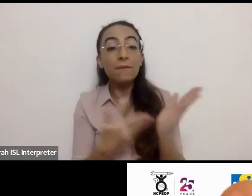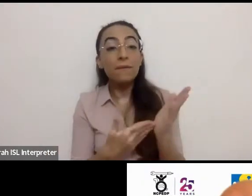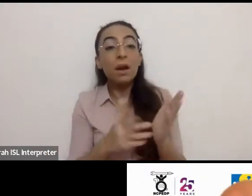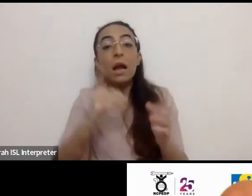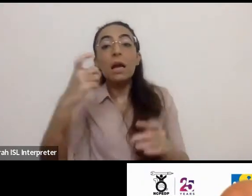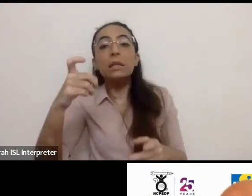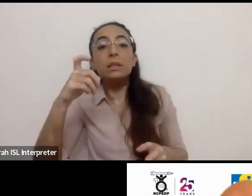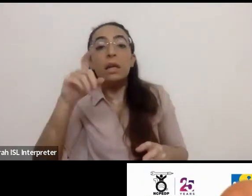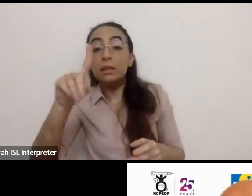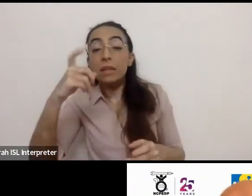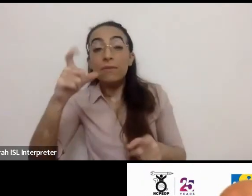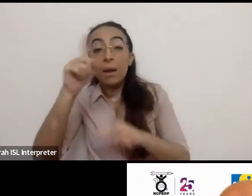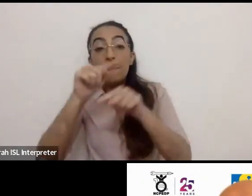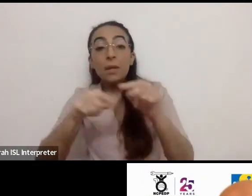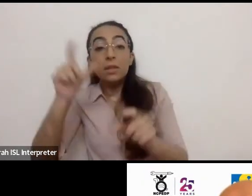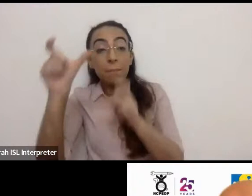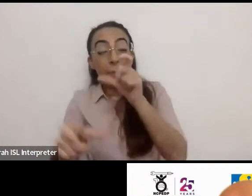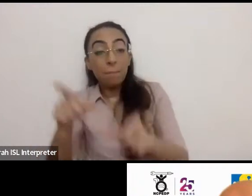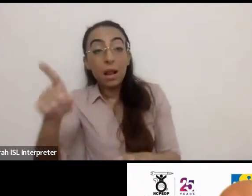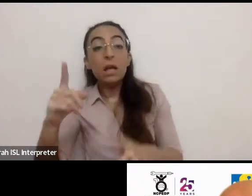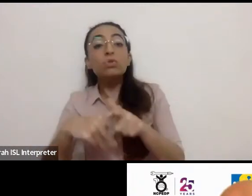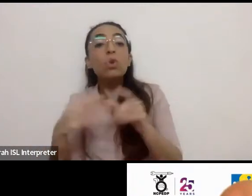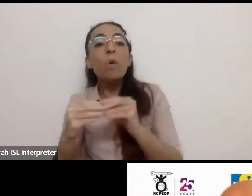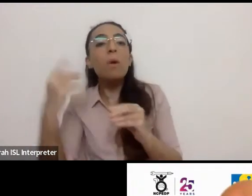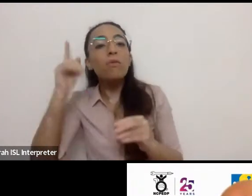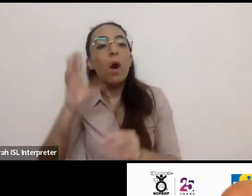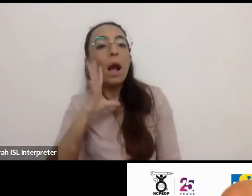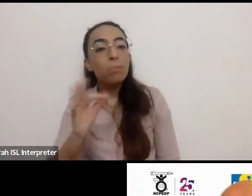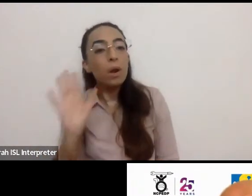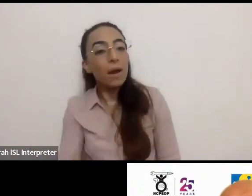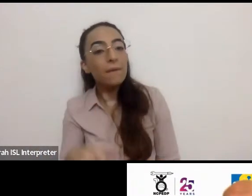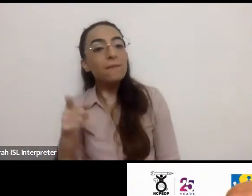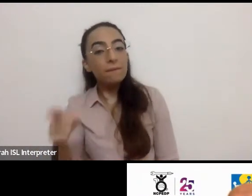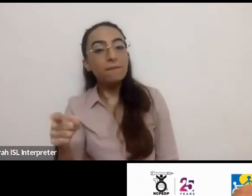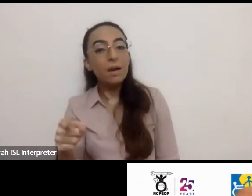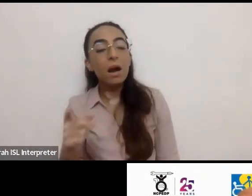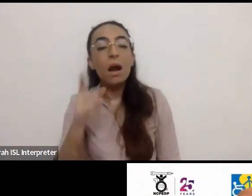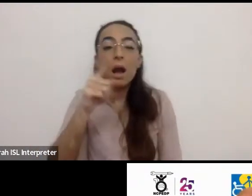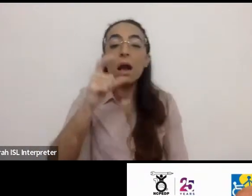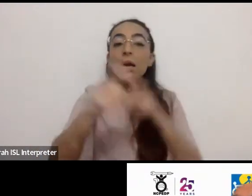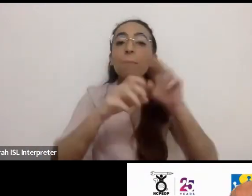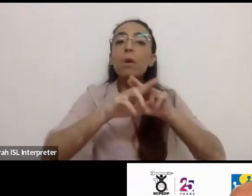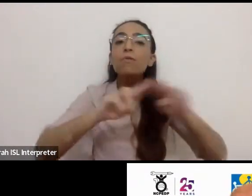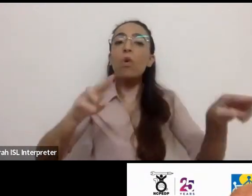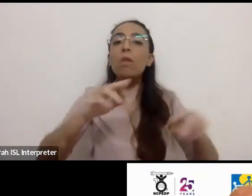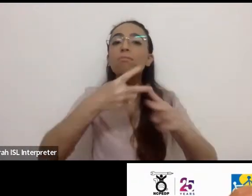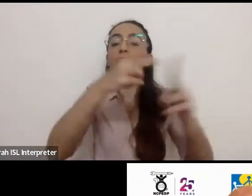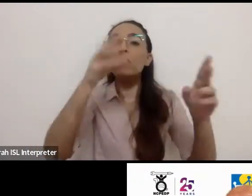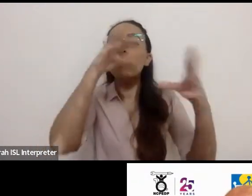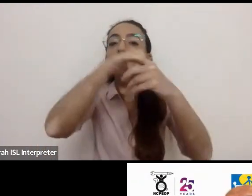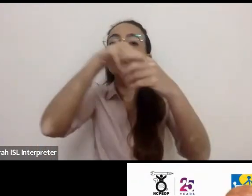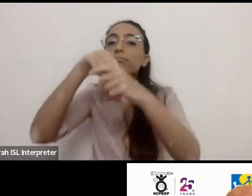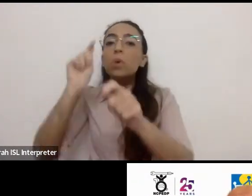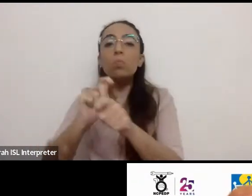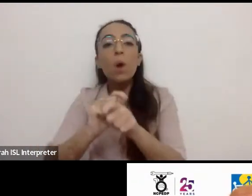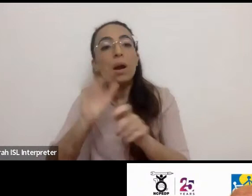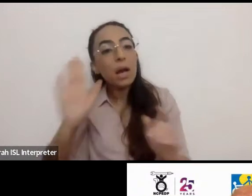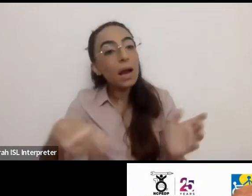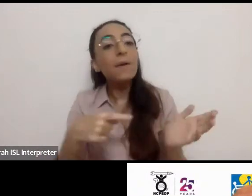that are incredibly important to the company. And these ratios are not too dissimilar to the rest of the company, right? So it's very,